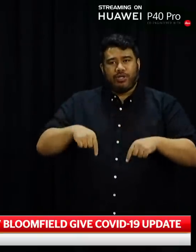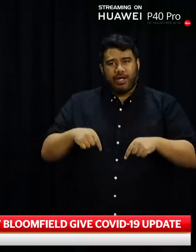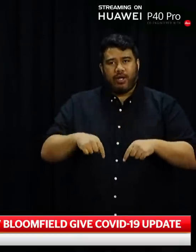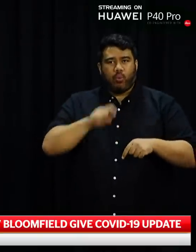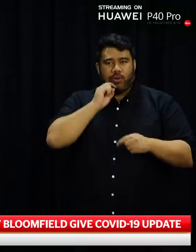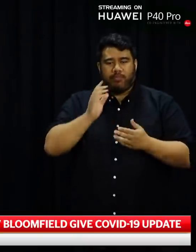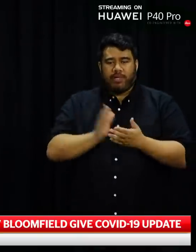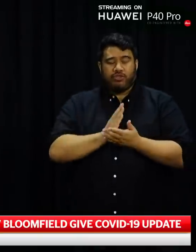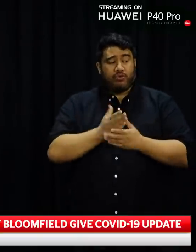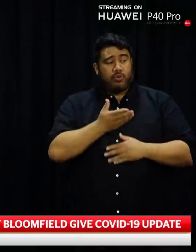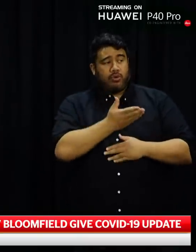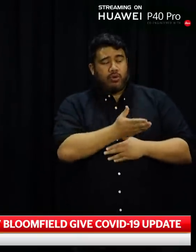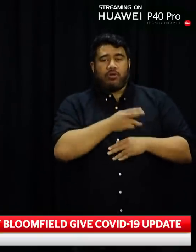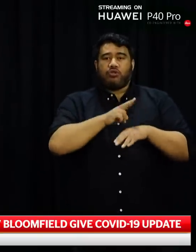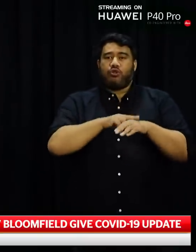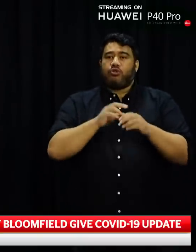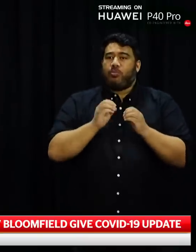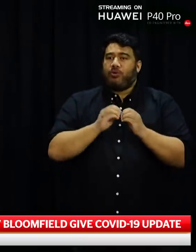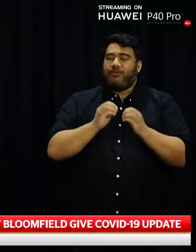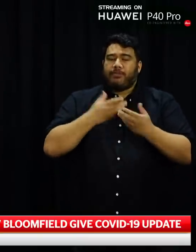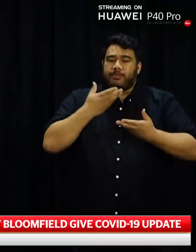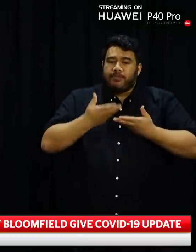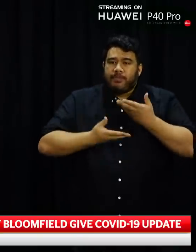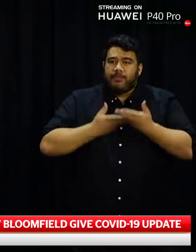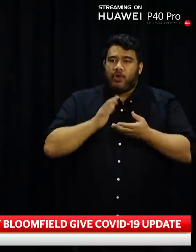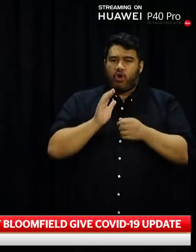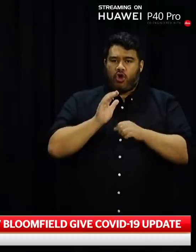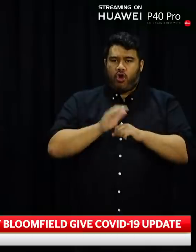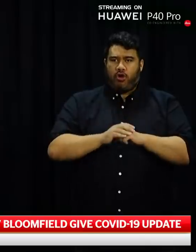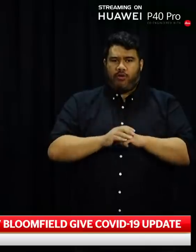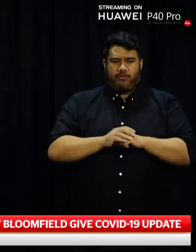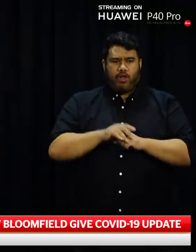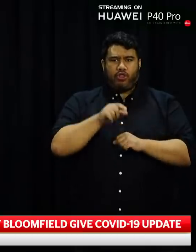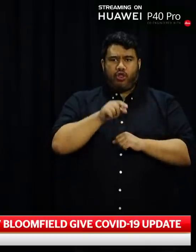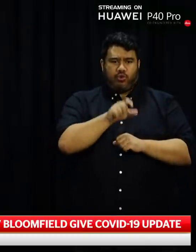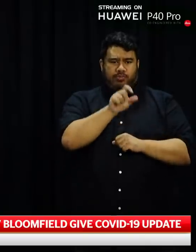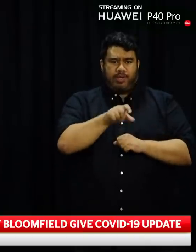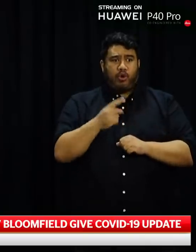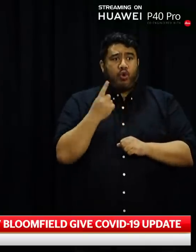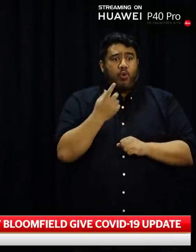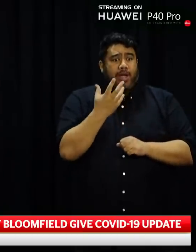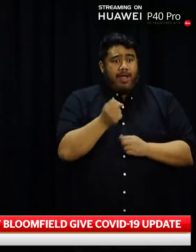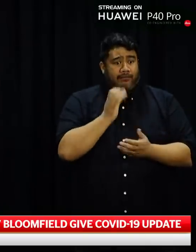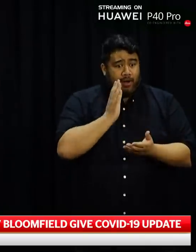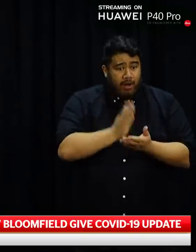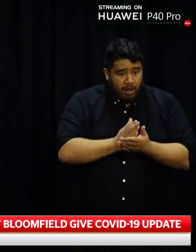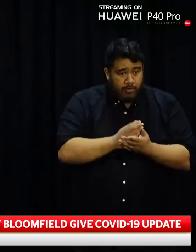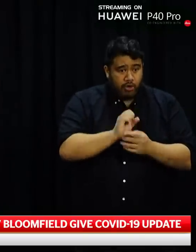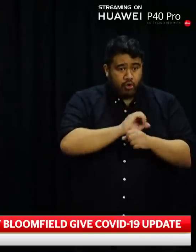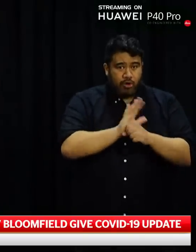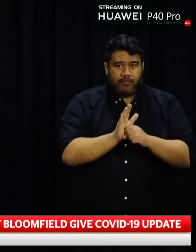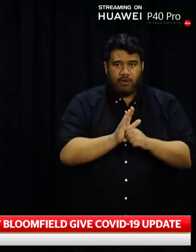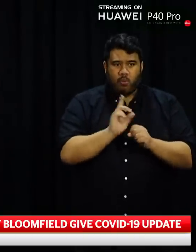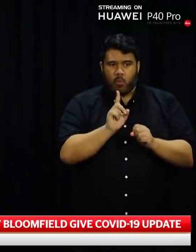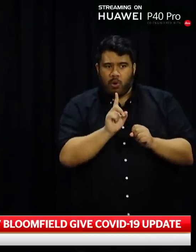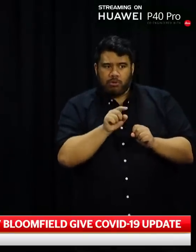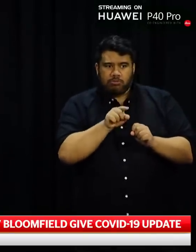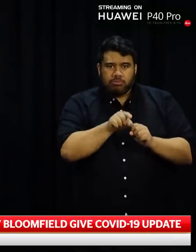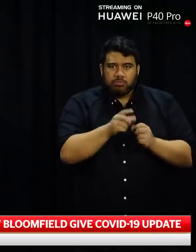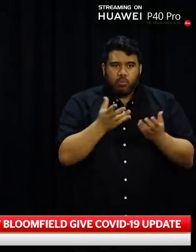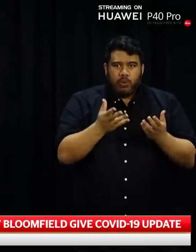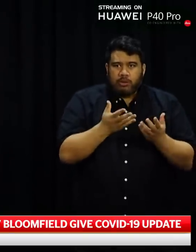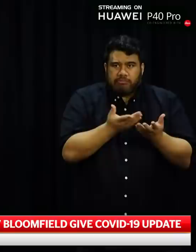the cases that we are dealing with. I'll then come back and expand on some of those issues and questions that came